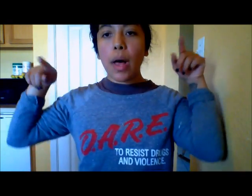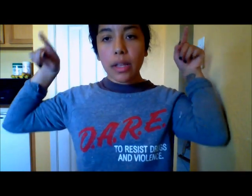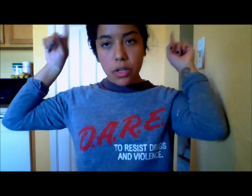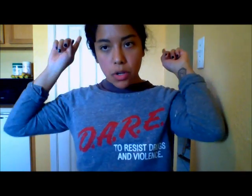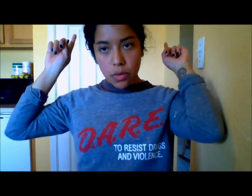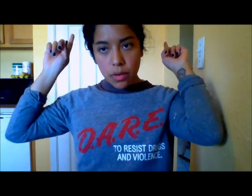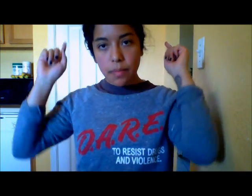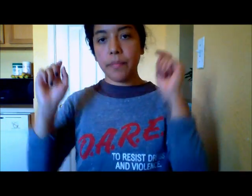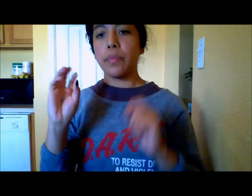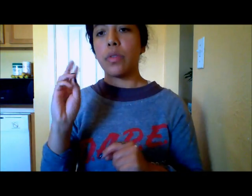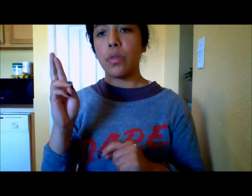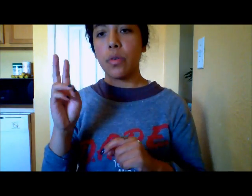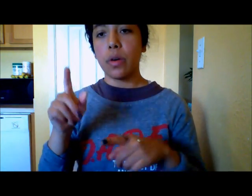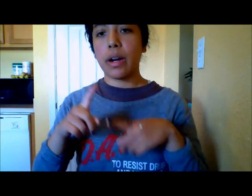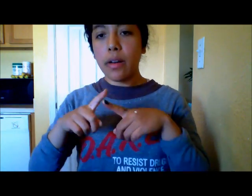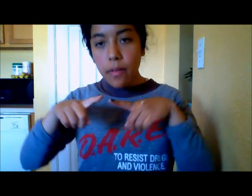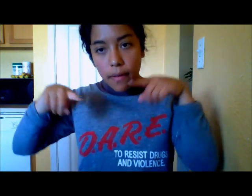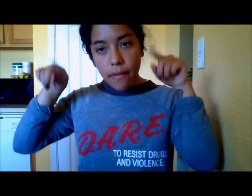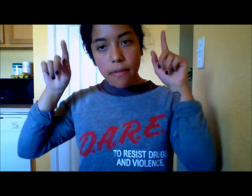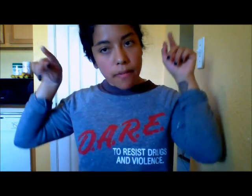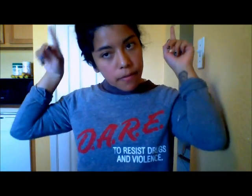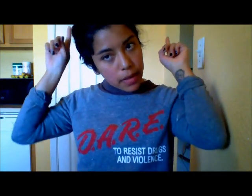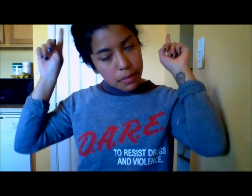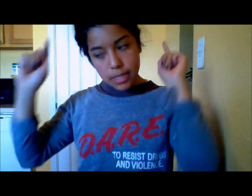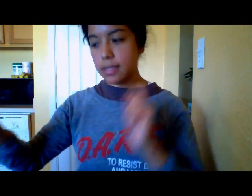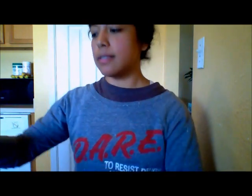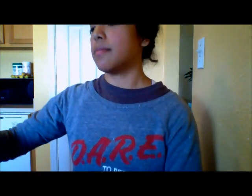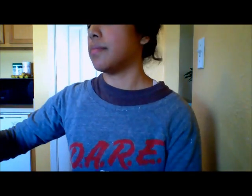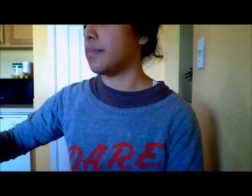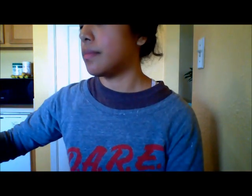Well known or famous.